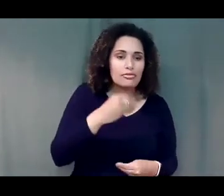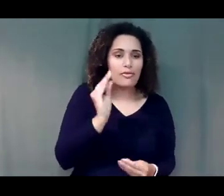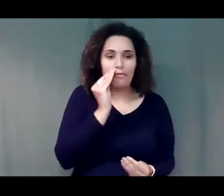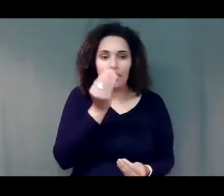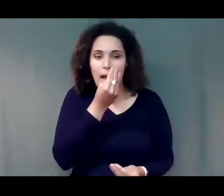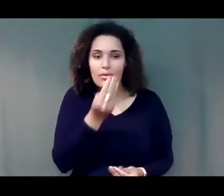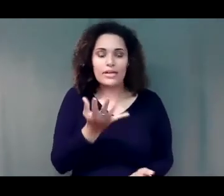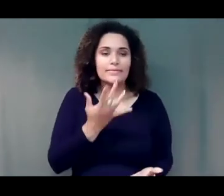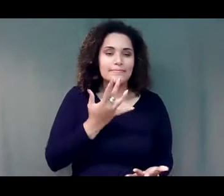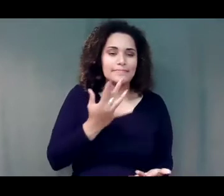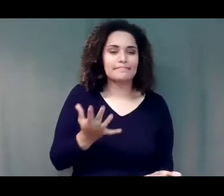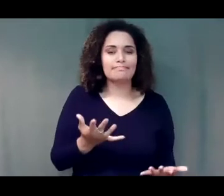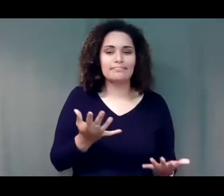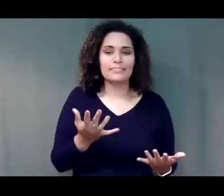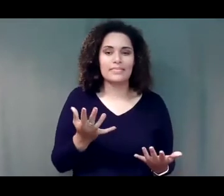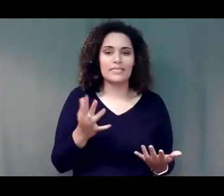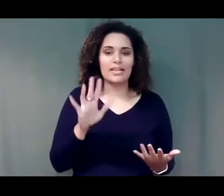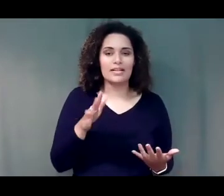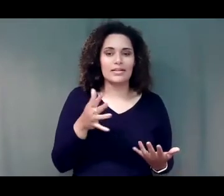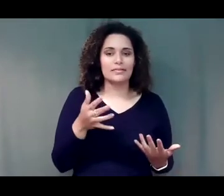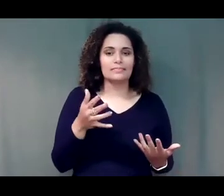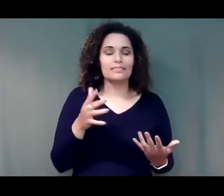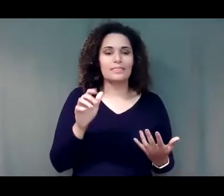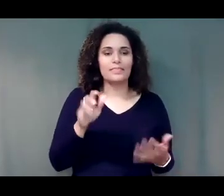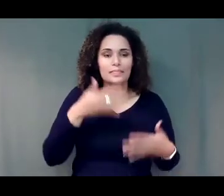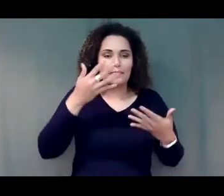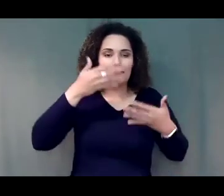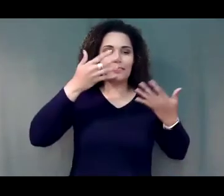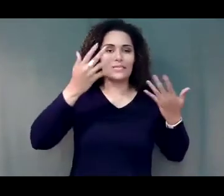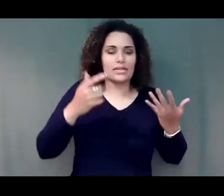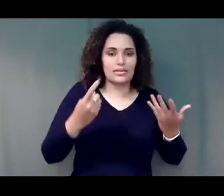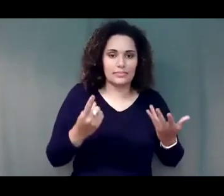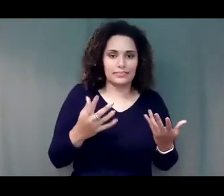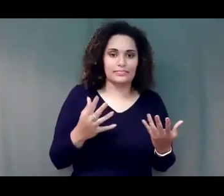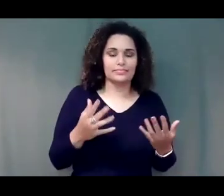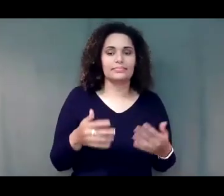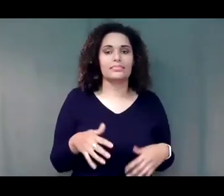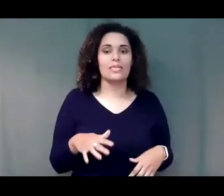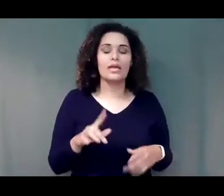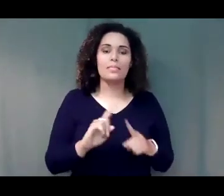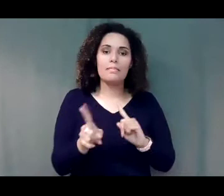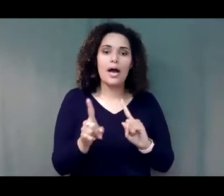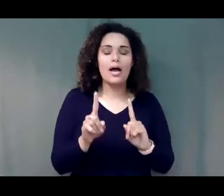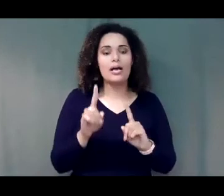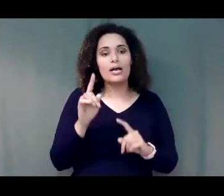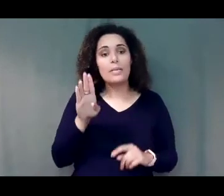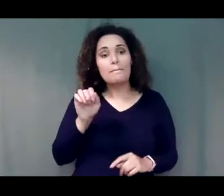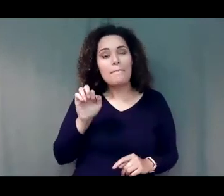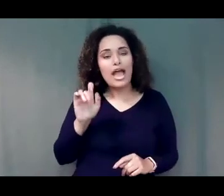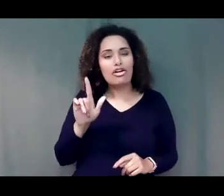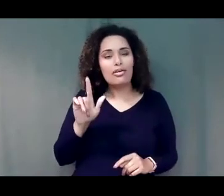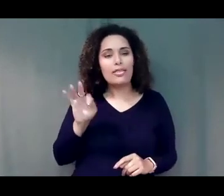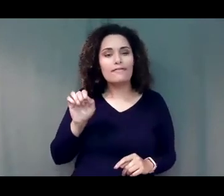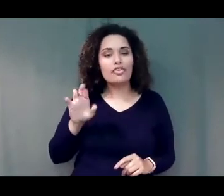of noses, and they're very aromatically driven wines. And when you barrel ferment, you're getting a little bit